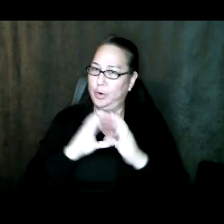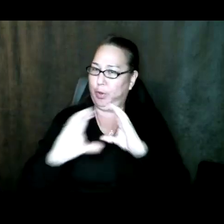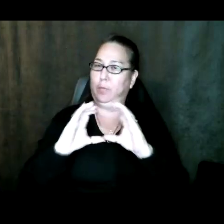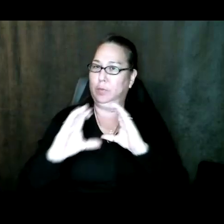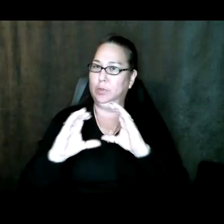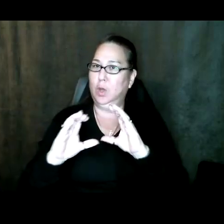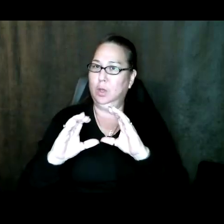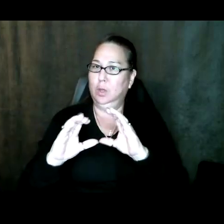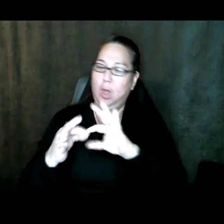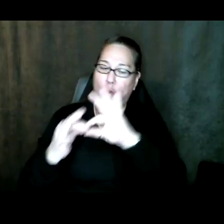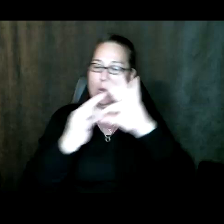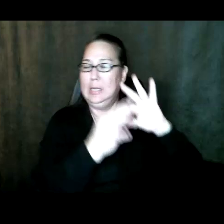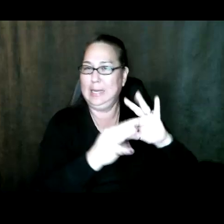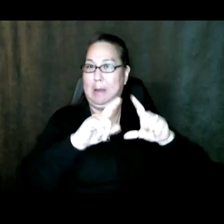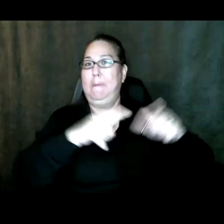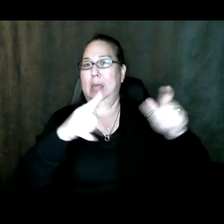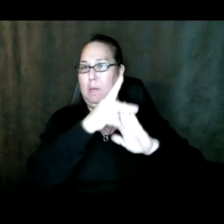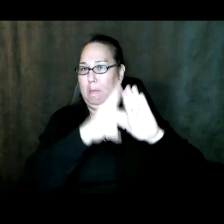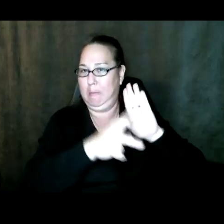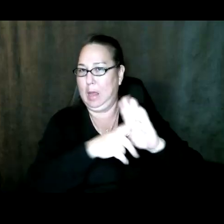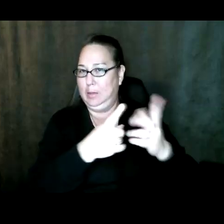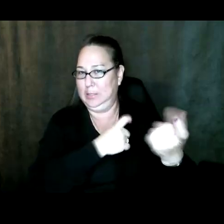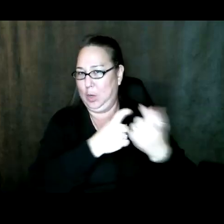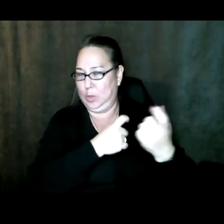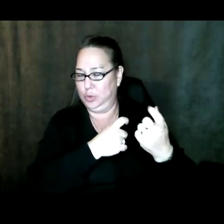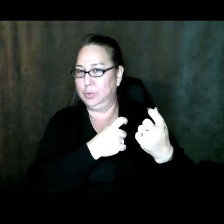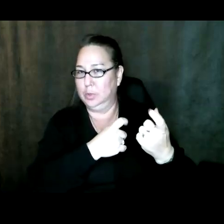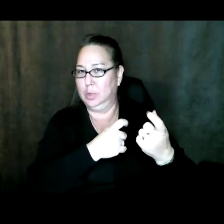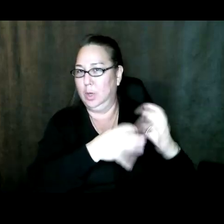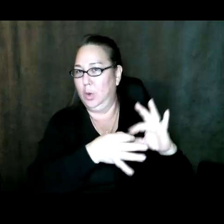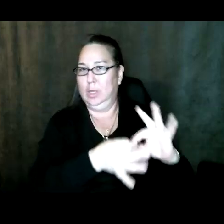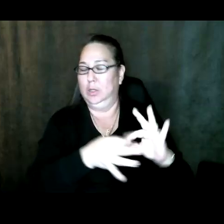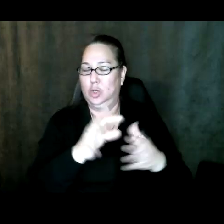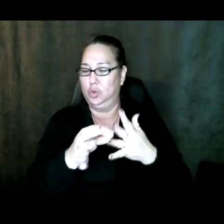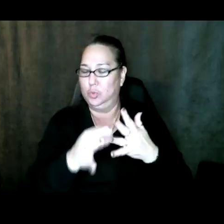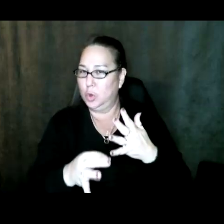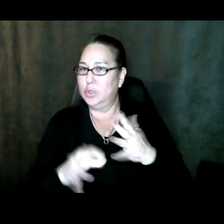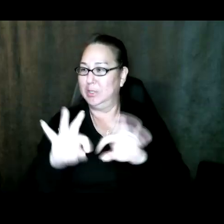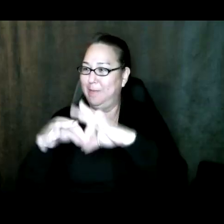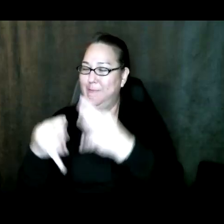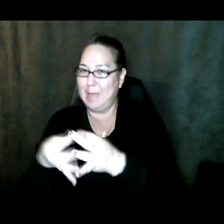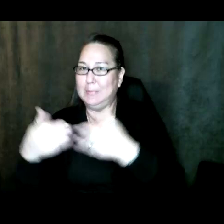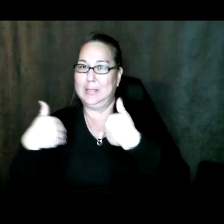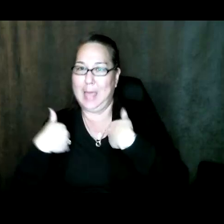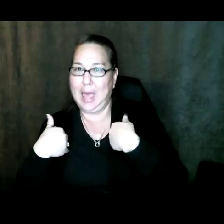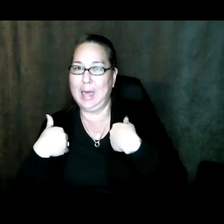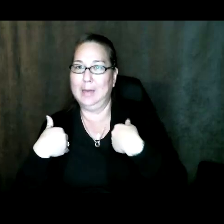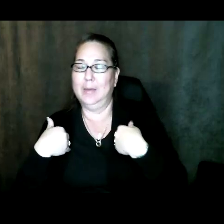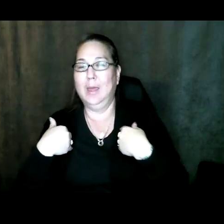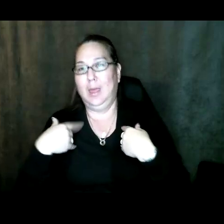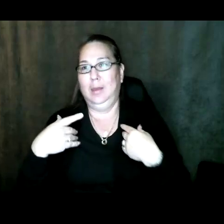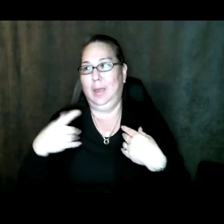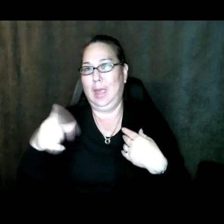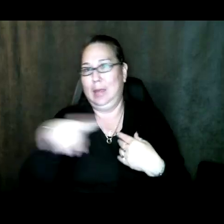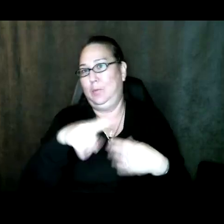bigger policy questions around the sort of the choices families have and the choices they're making. The question that I